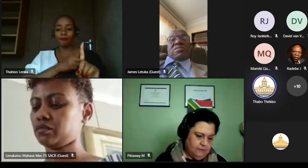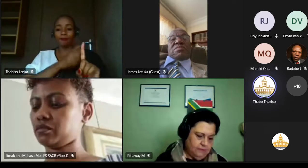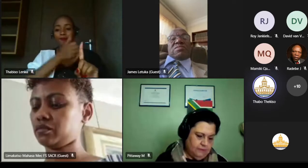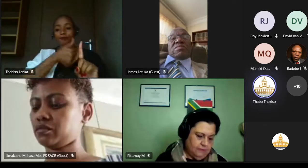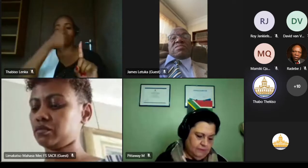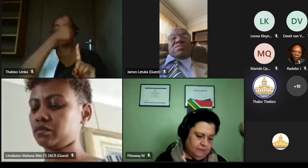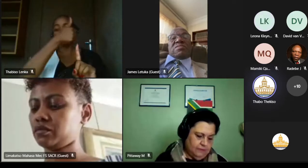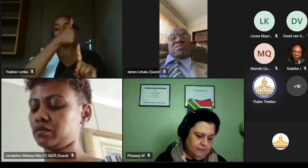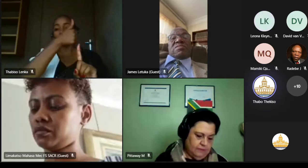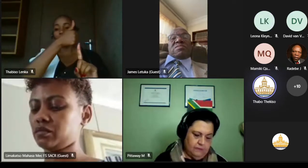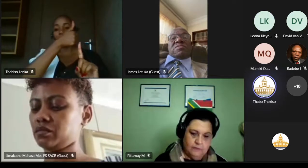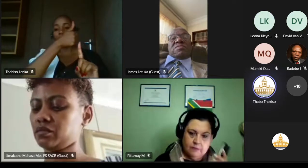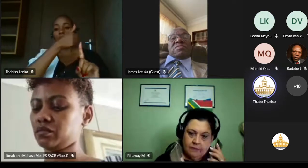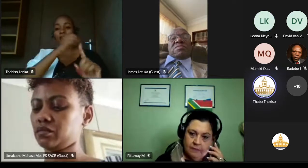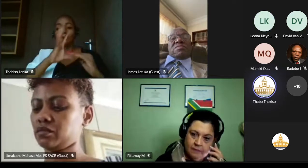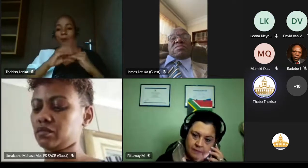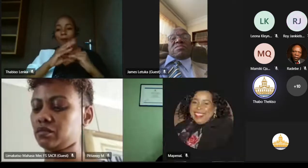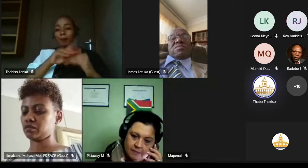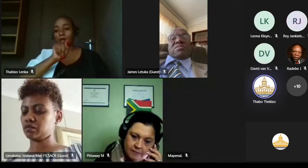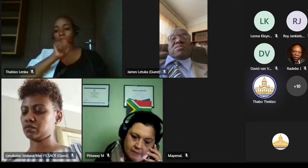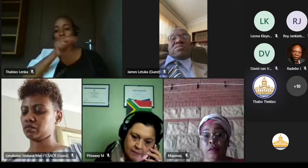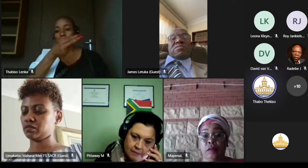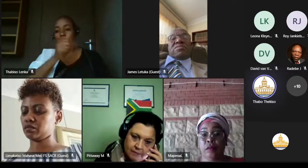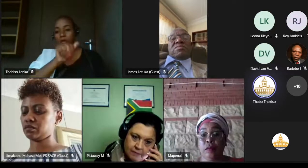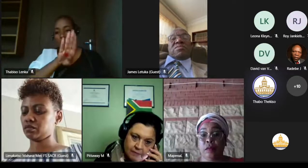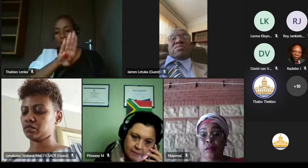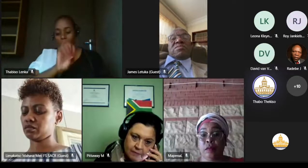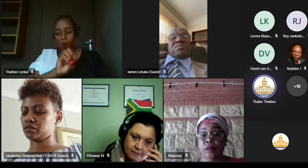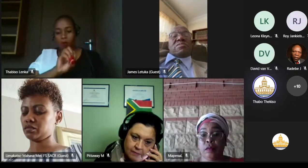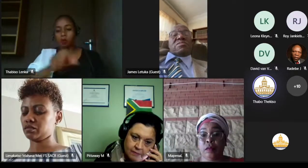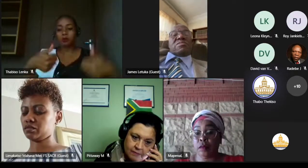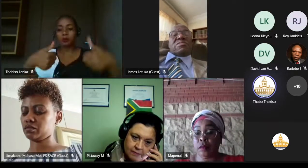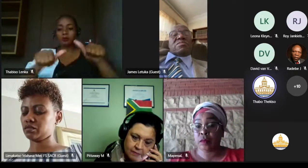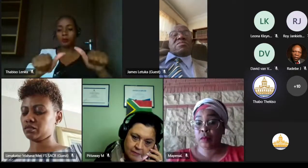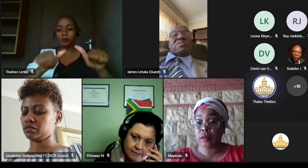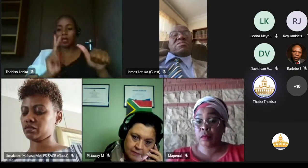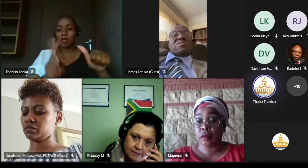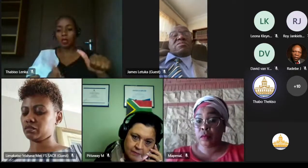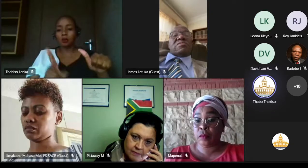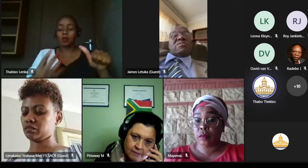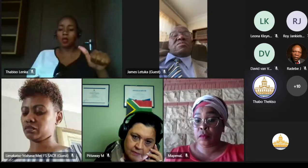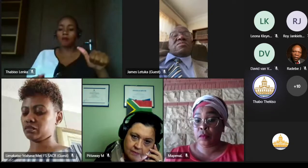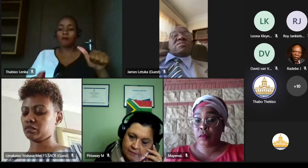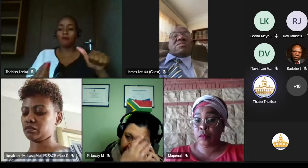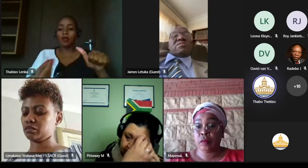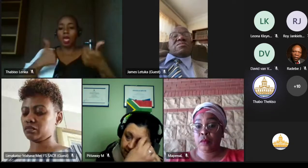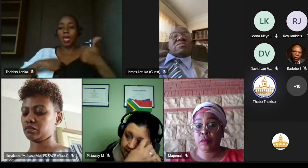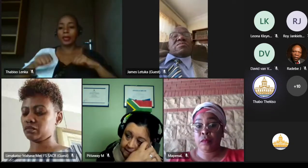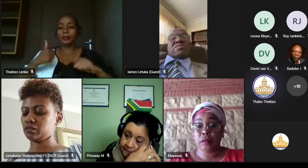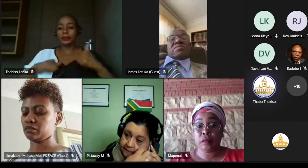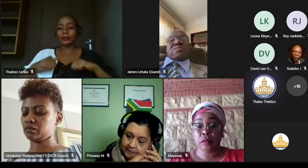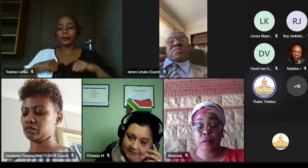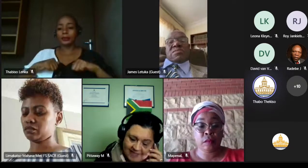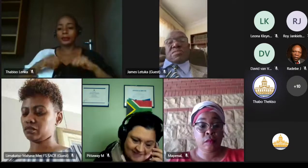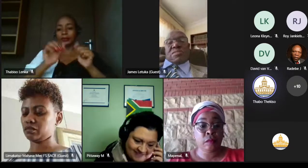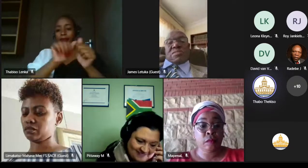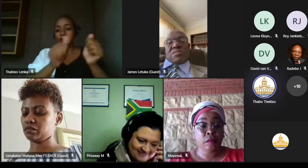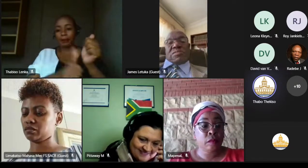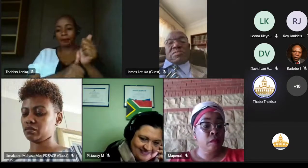honorable Thabo Meko. And we also have the acting